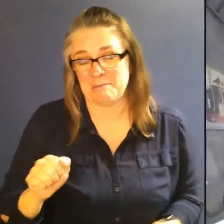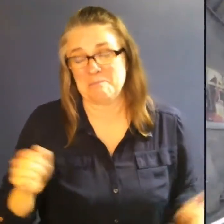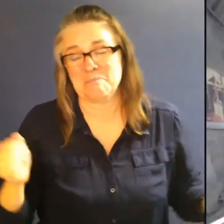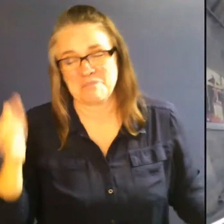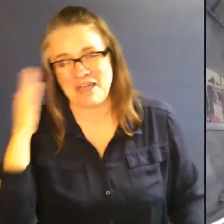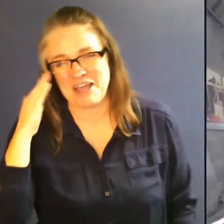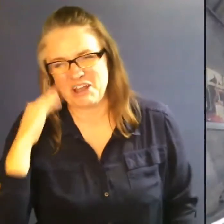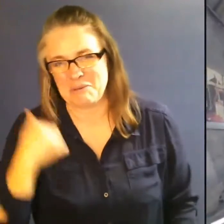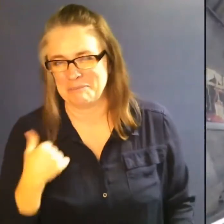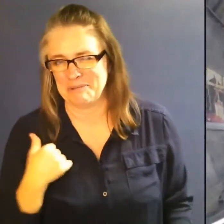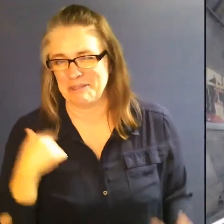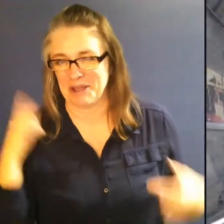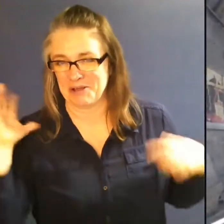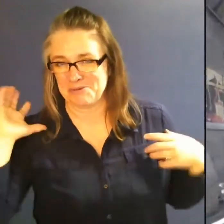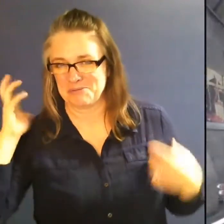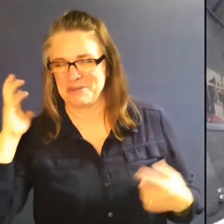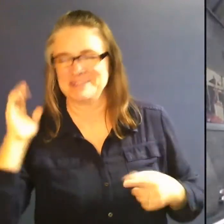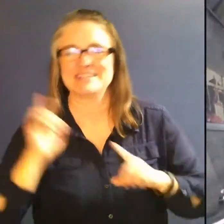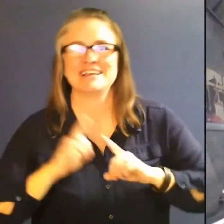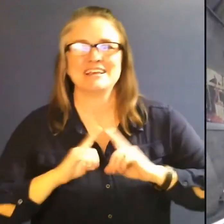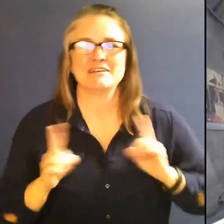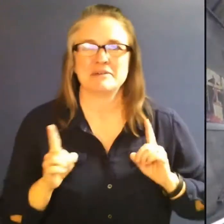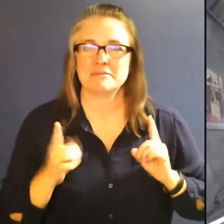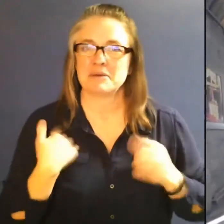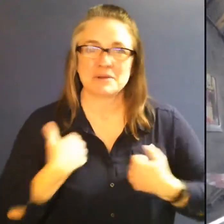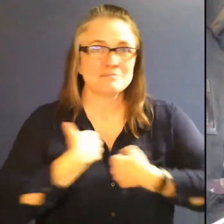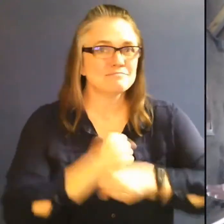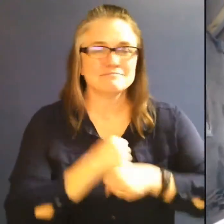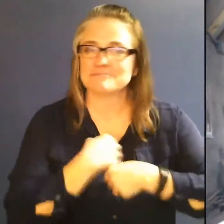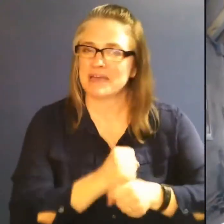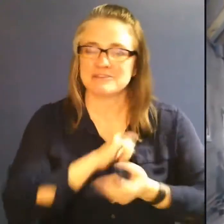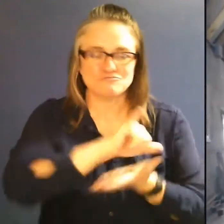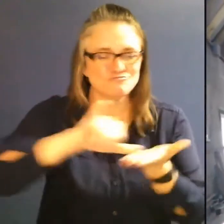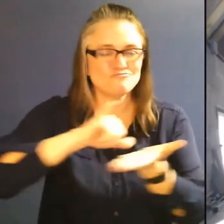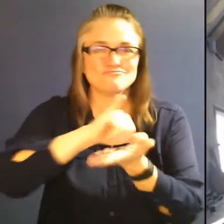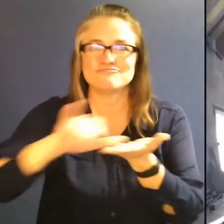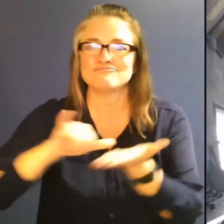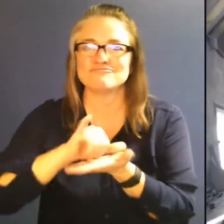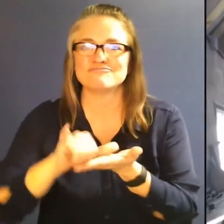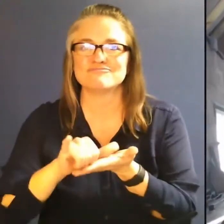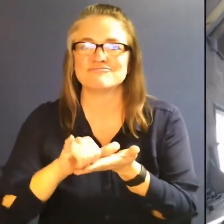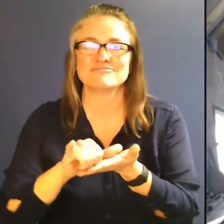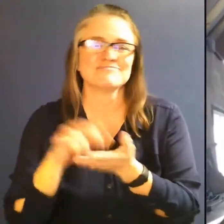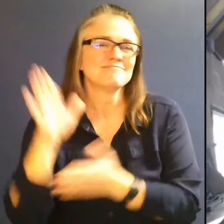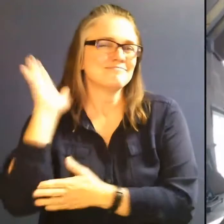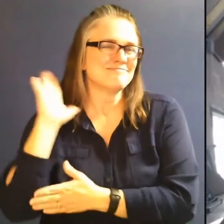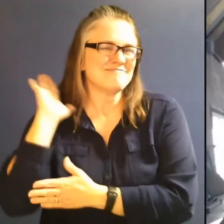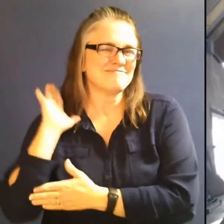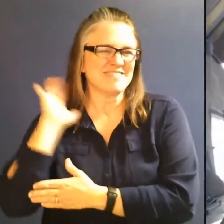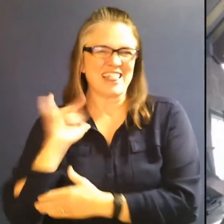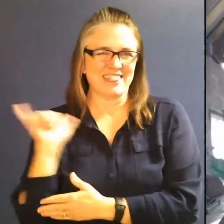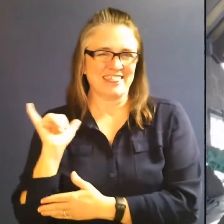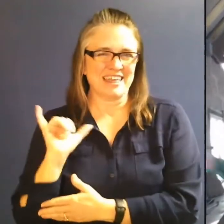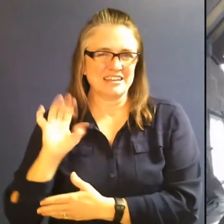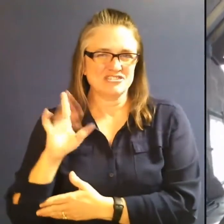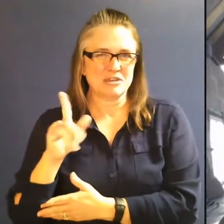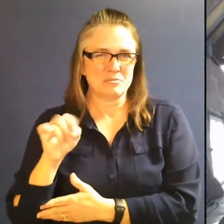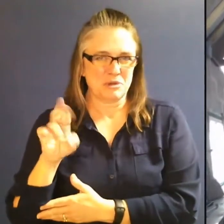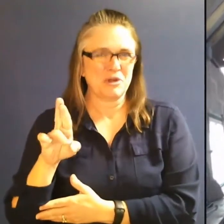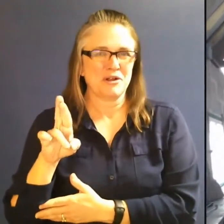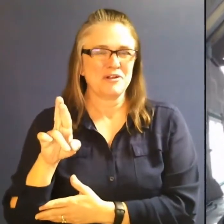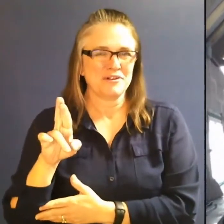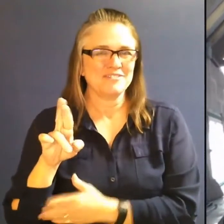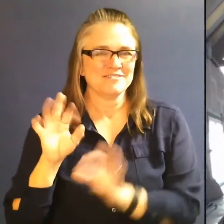here, and making maple syrup, kind of the way the Chellbergs did back there in the 30s, all the way up. Well, you see,